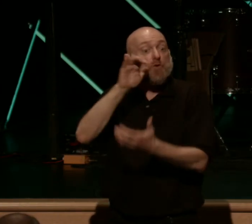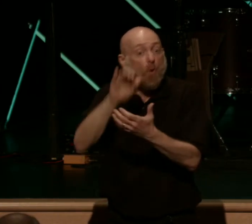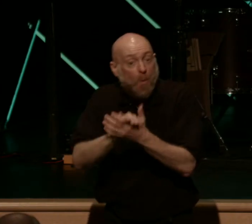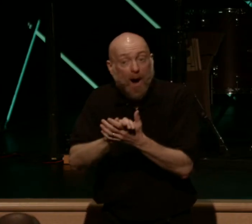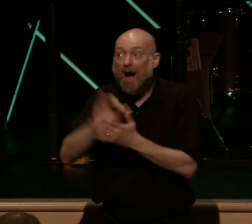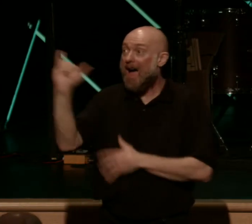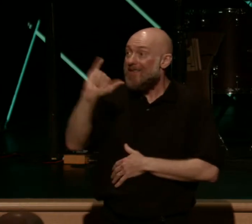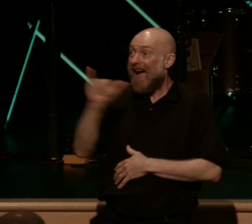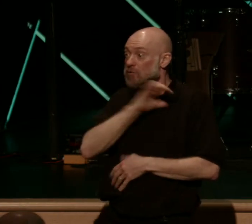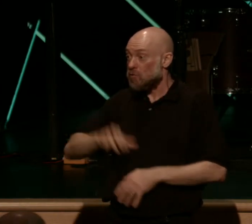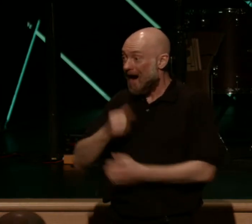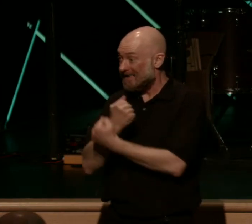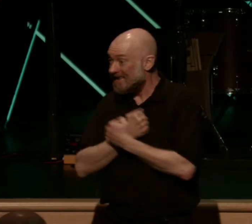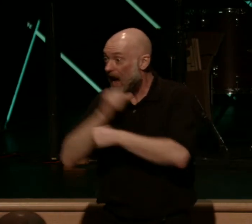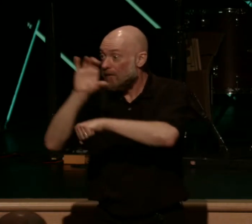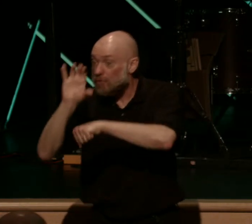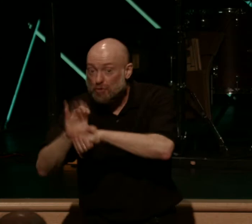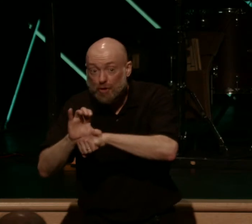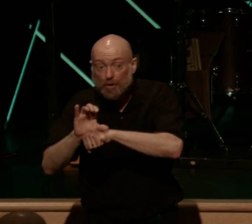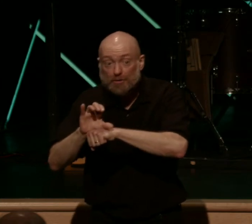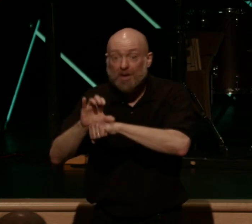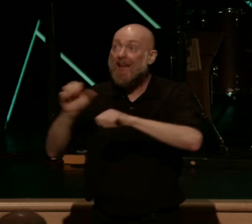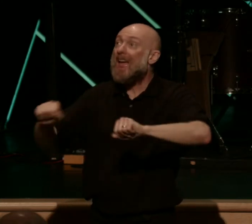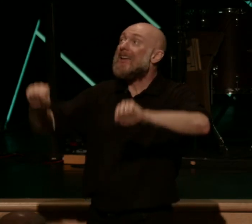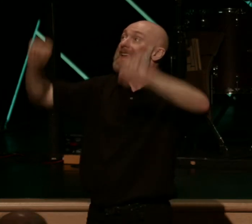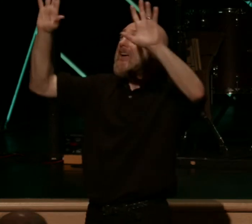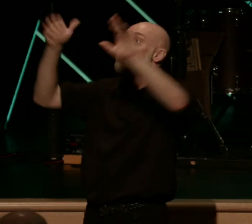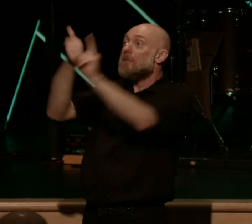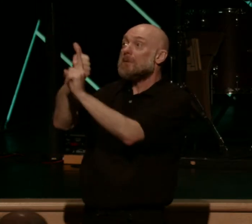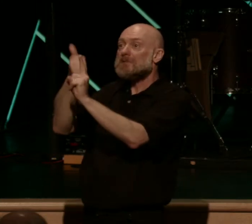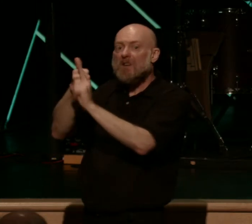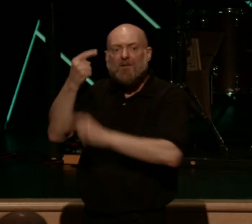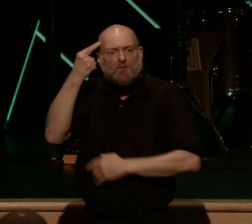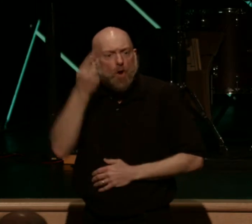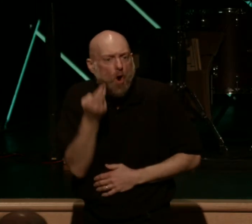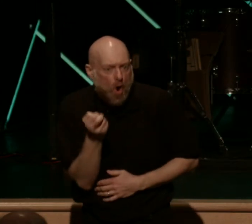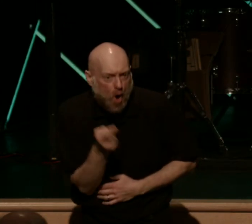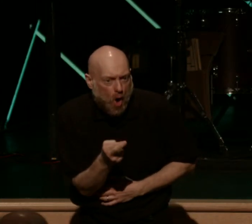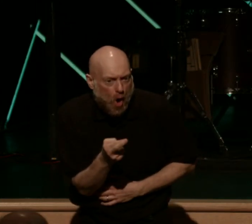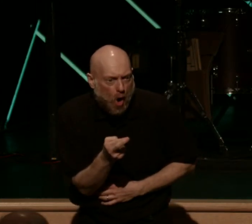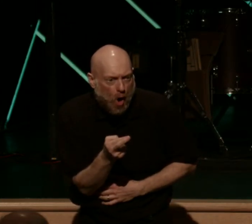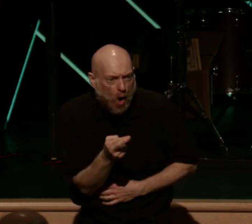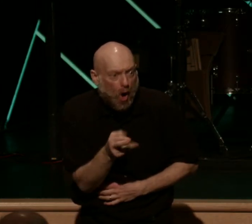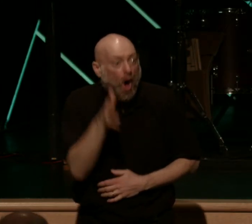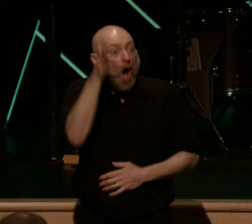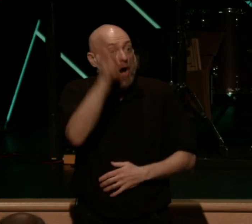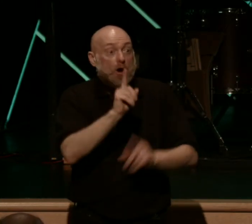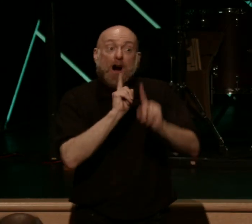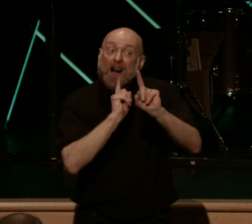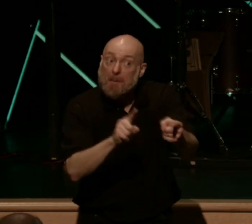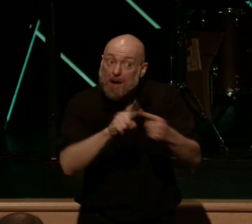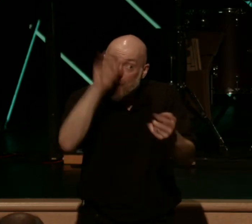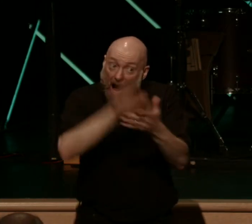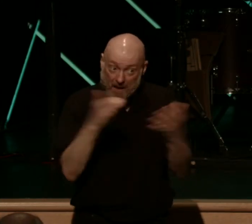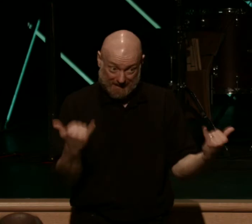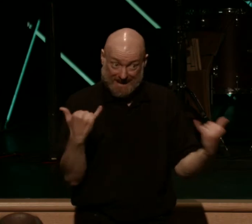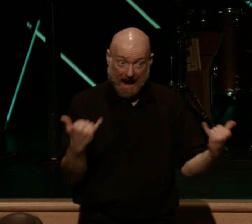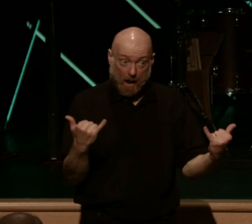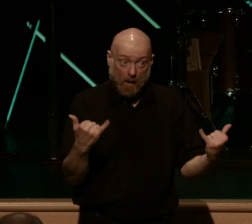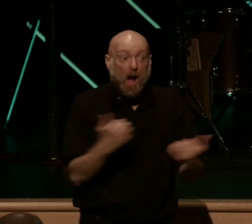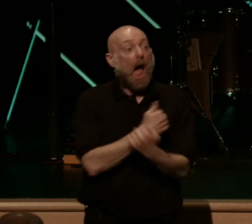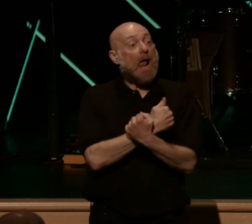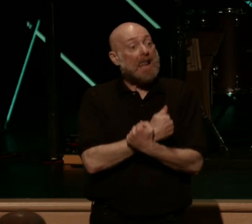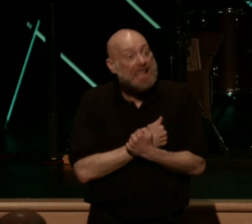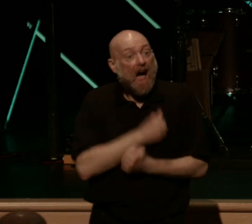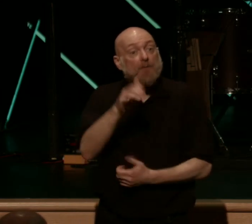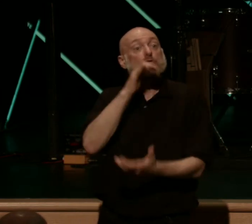as Christ loved the church and gave himself up for her. So God's command to husbands is to love